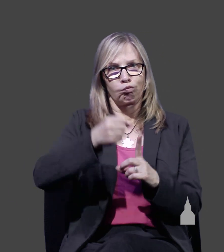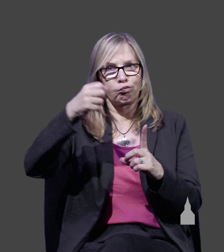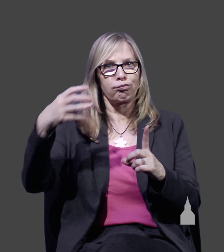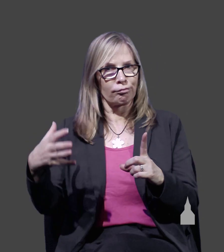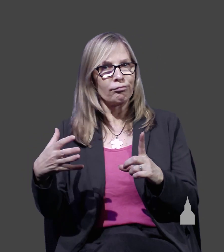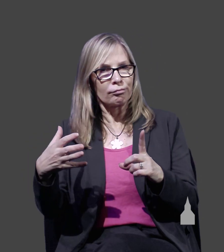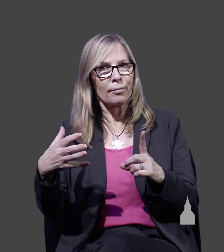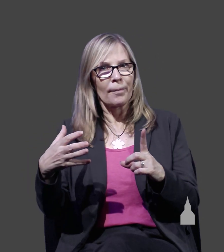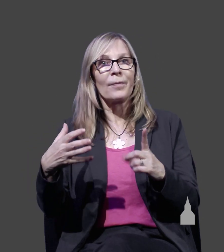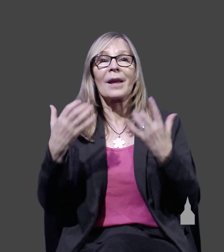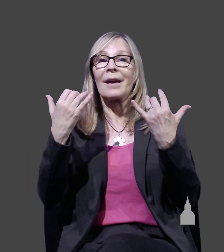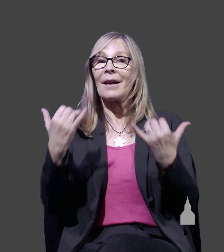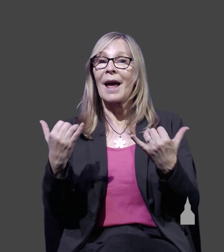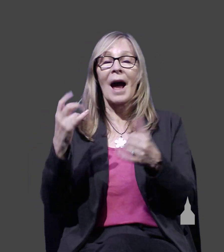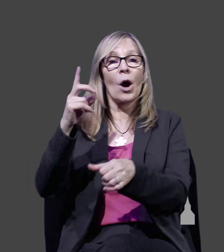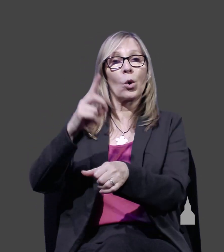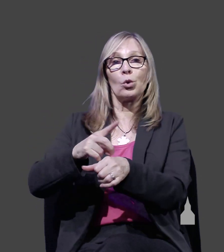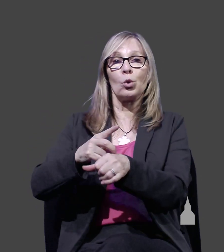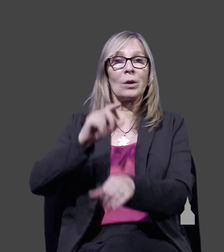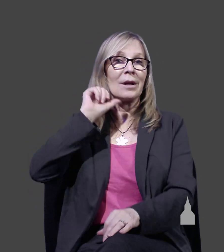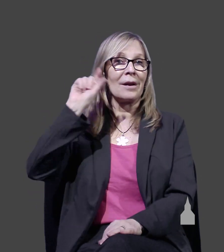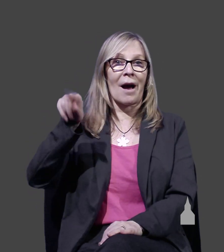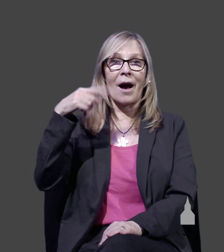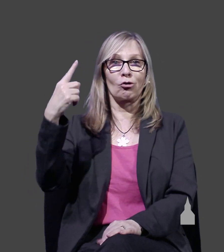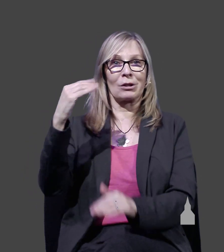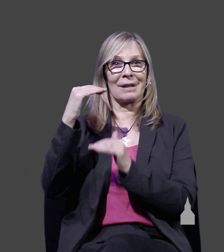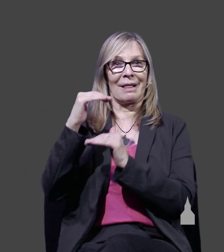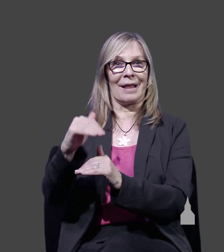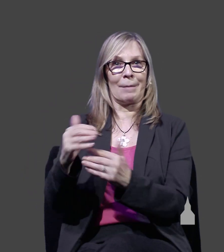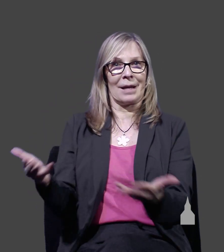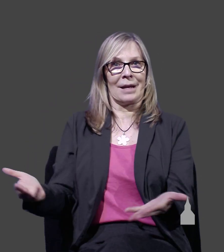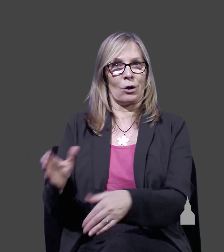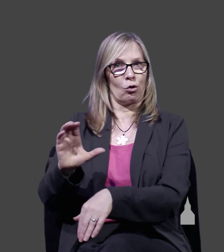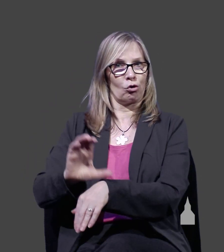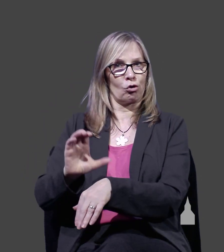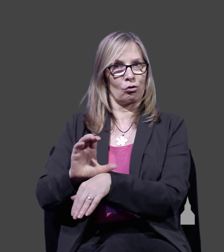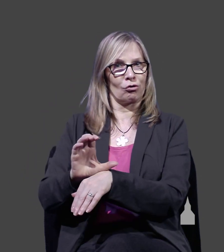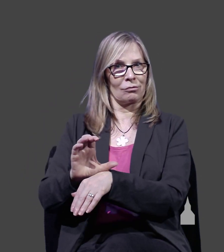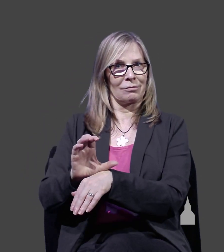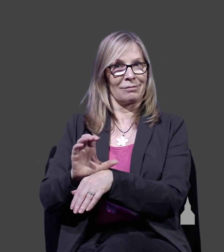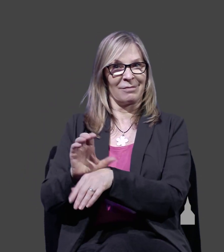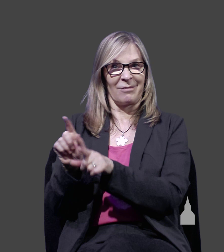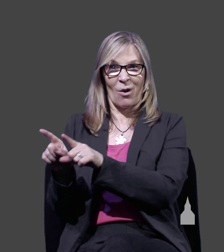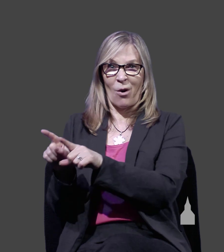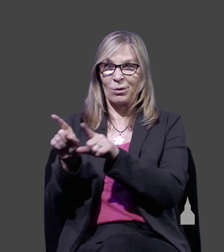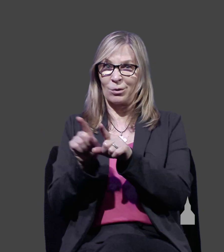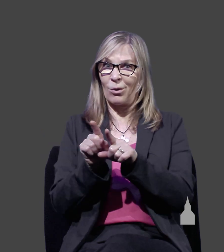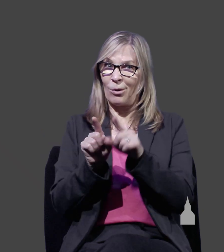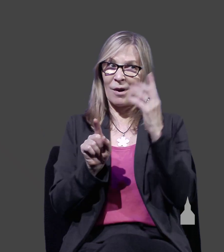and he's extending these duties beyond the walls of the church, beyond the confines of the Christian community.